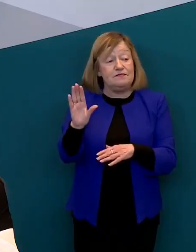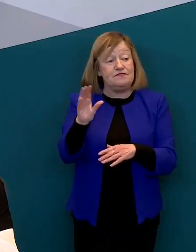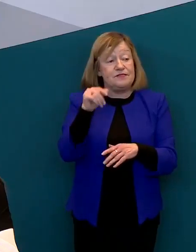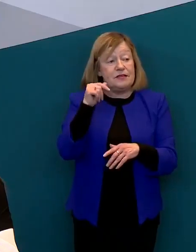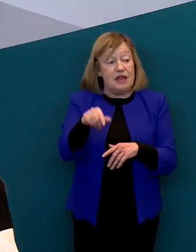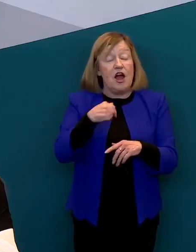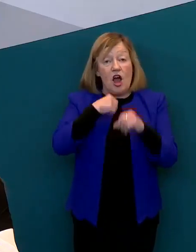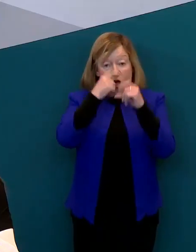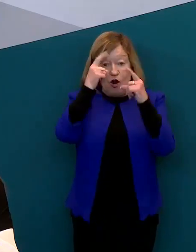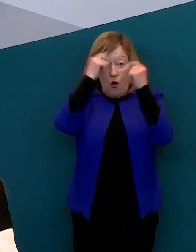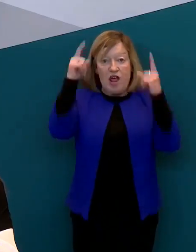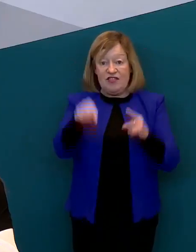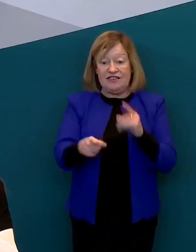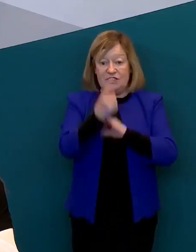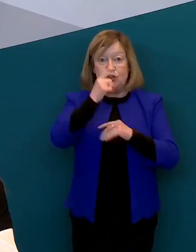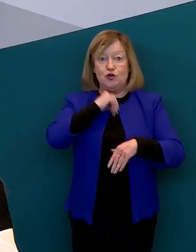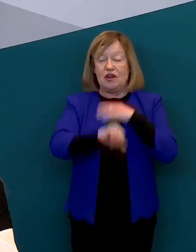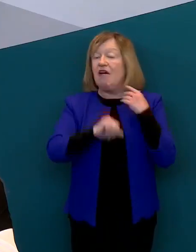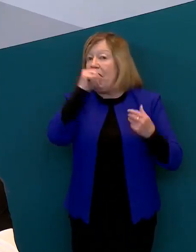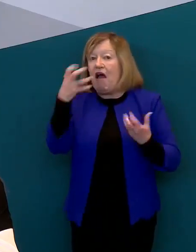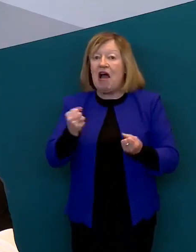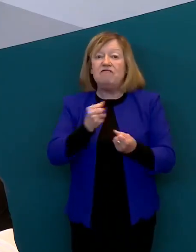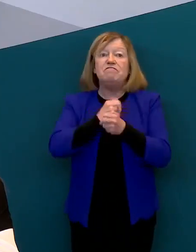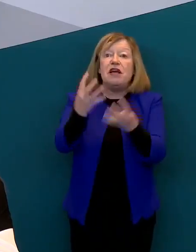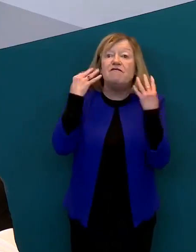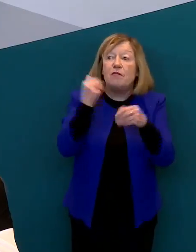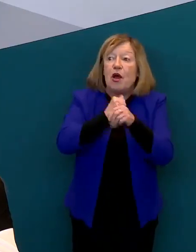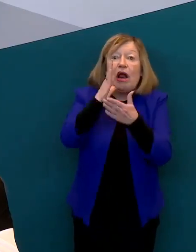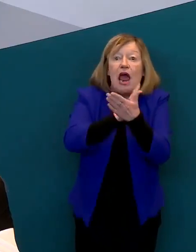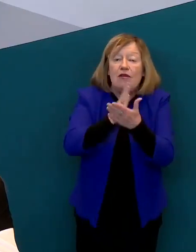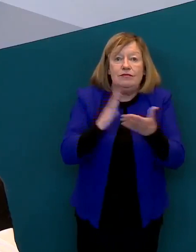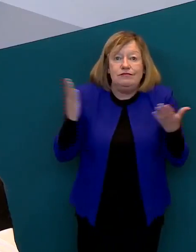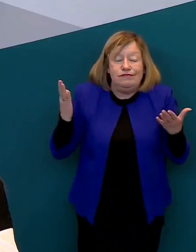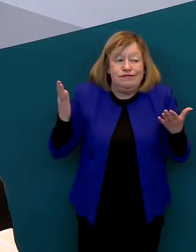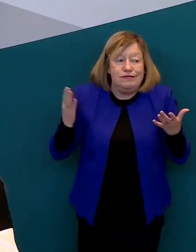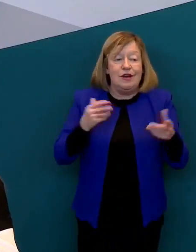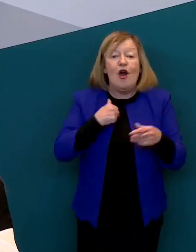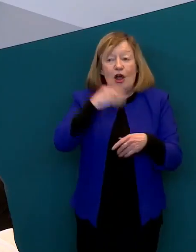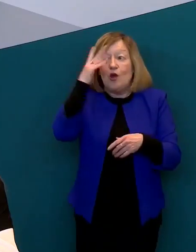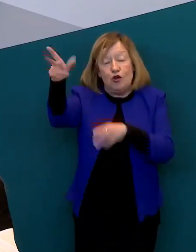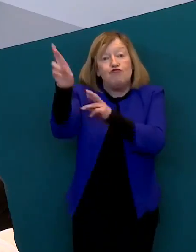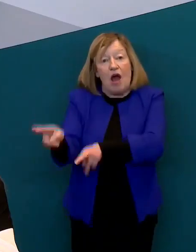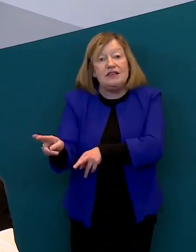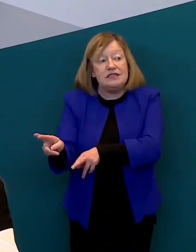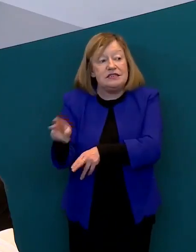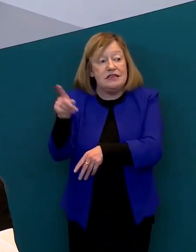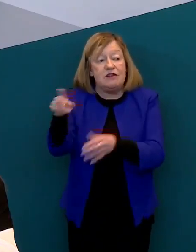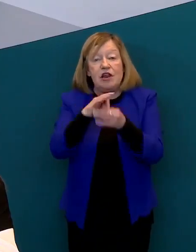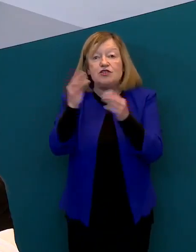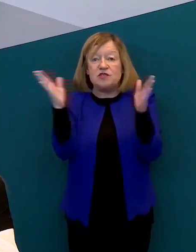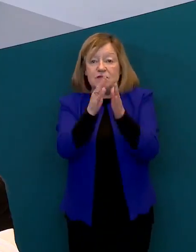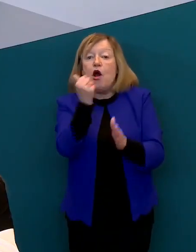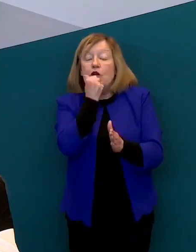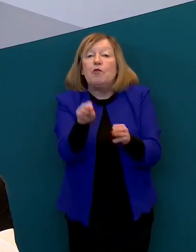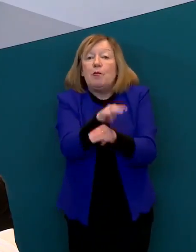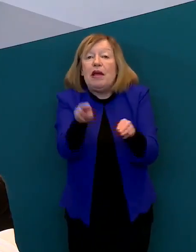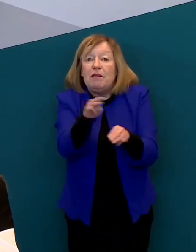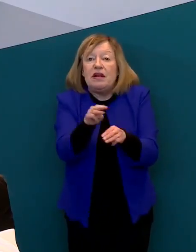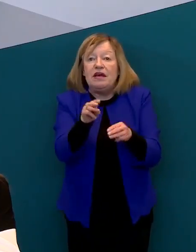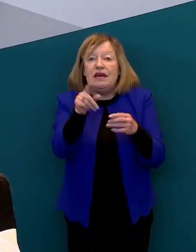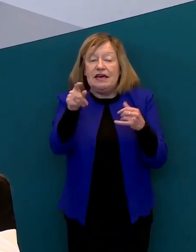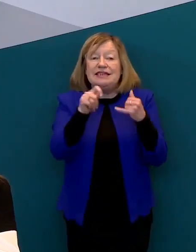I only became aware of this issue today. I don't have all the information to provide the clarity, but what I can say and what I do know about it, you're right, it relates to a small number of people. It